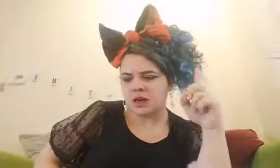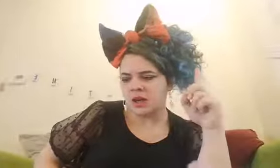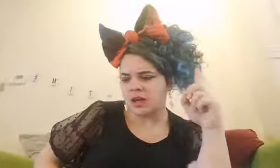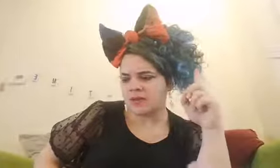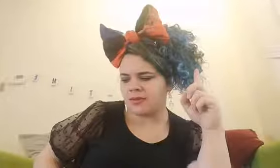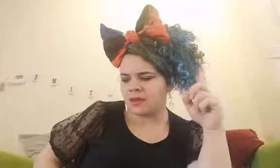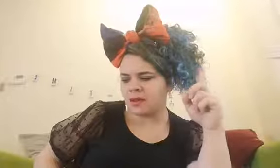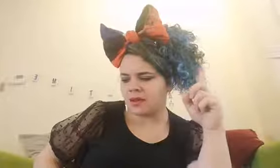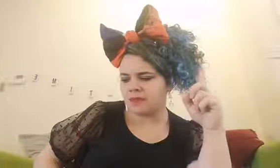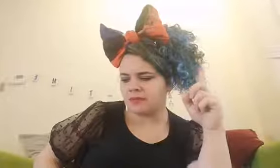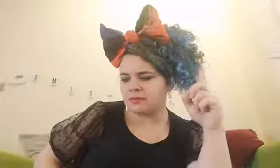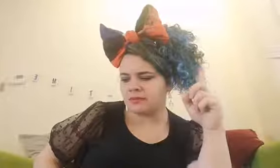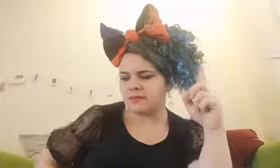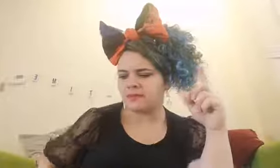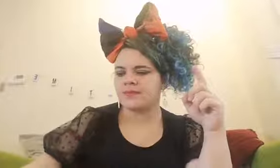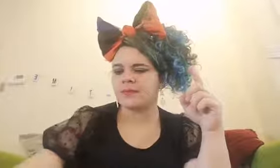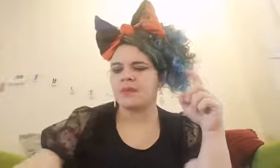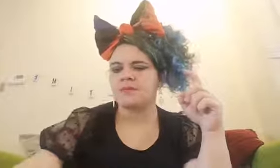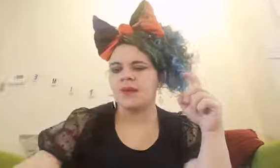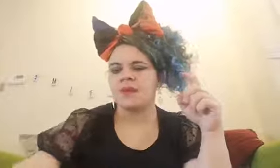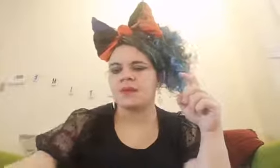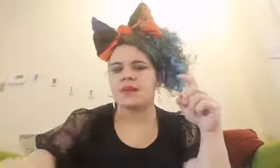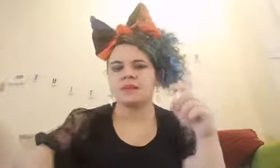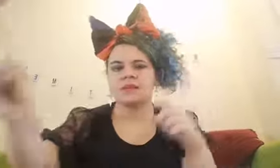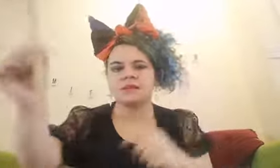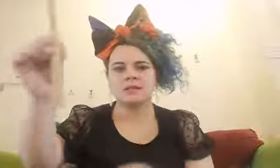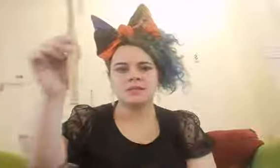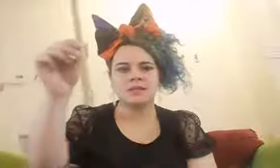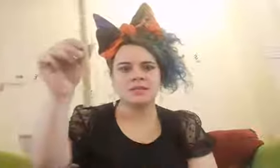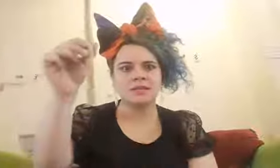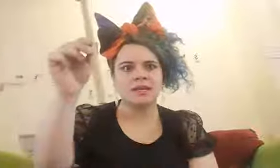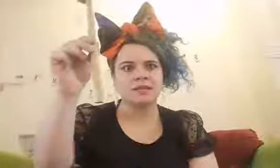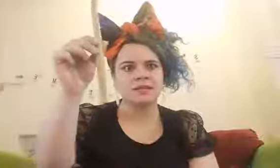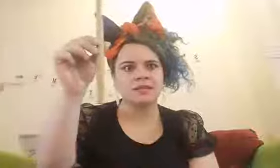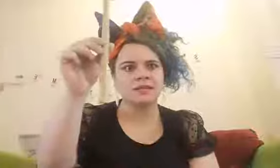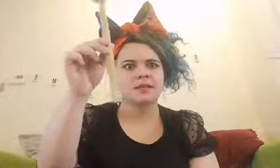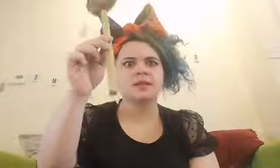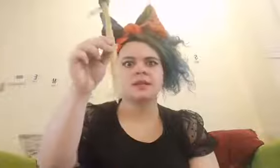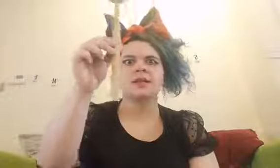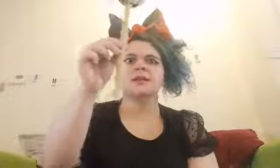I think maybe some sticks.